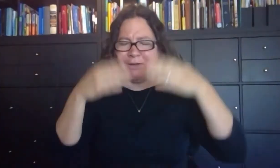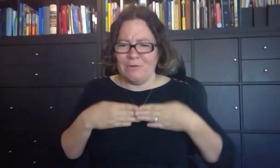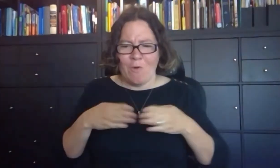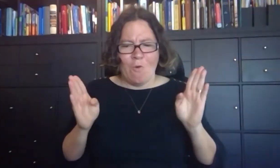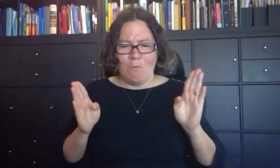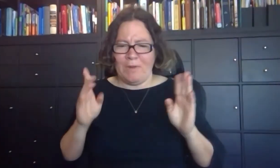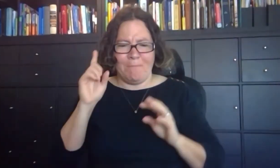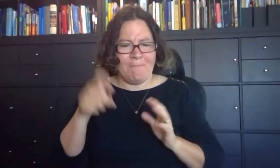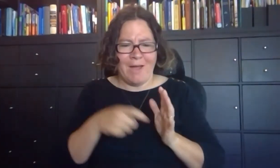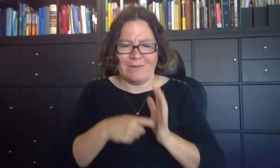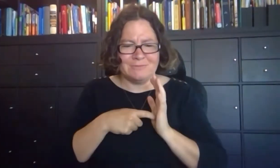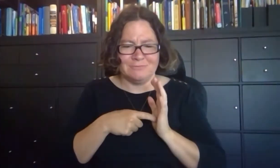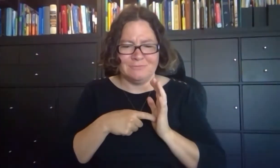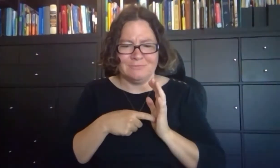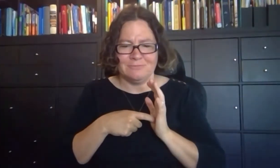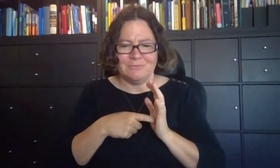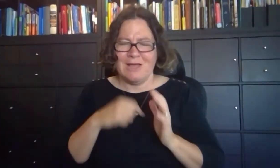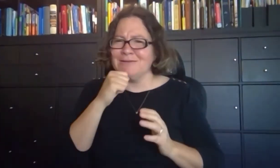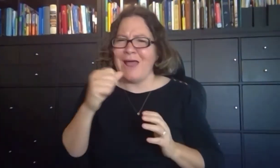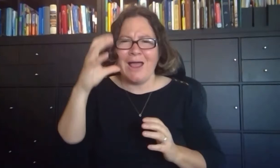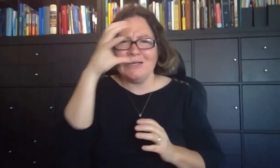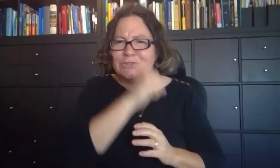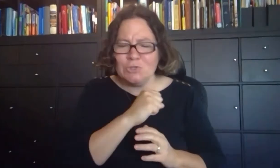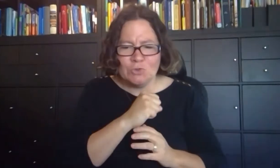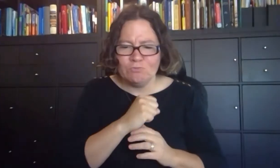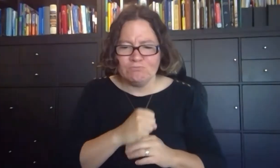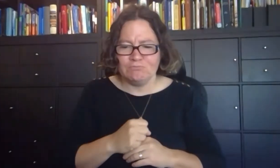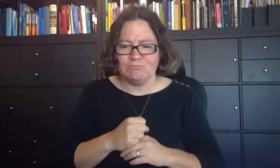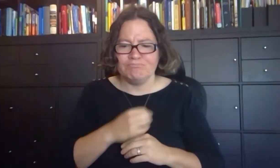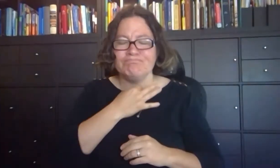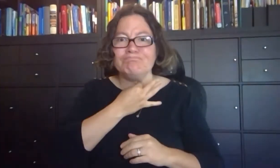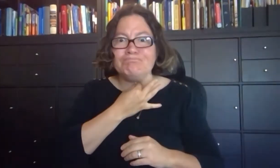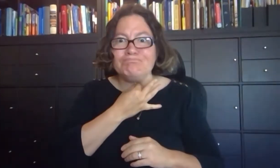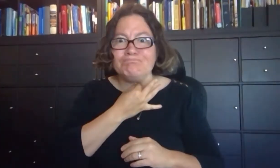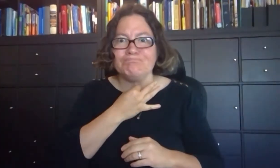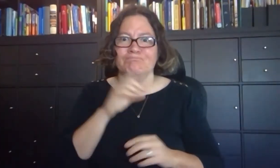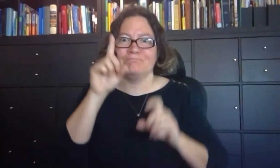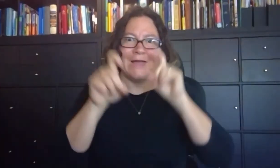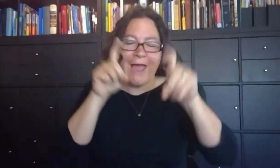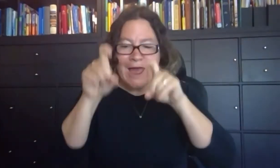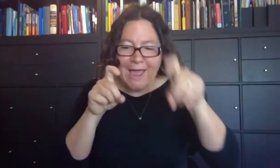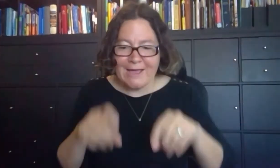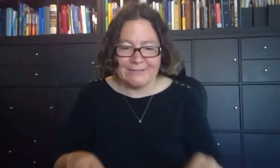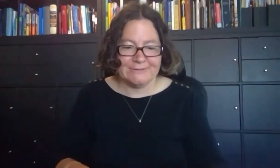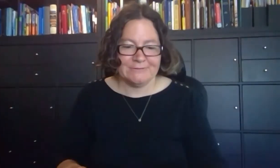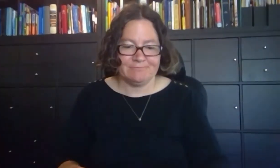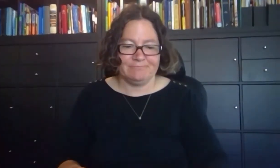This lesson invites us to pay attention to the others that God brings into our midst, and to do